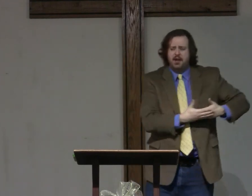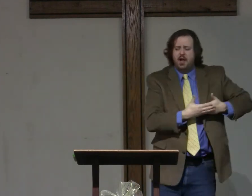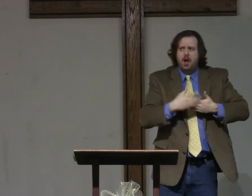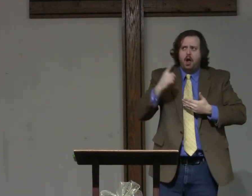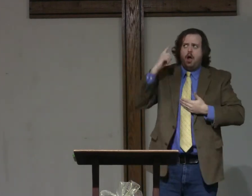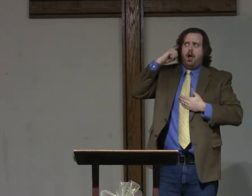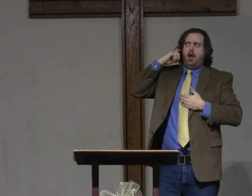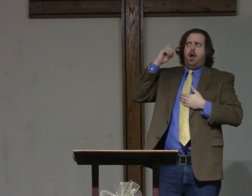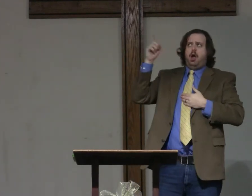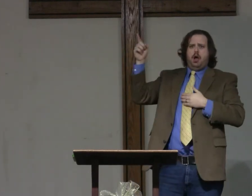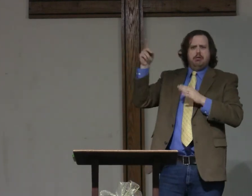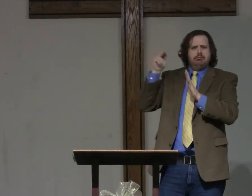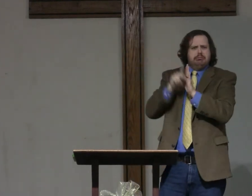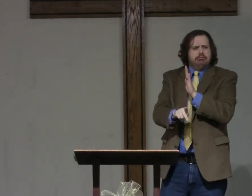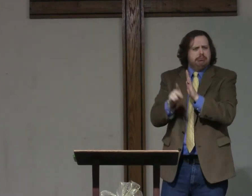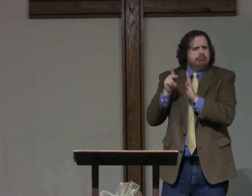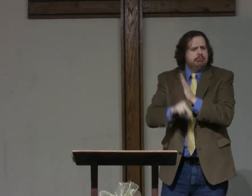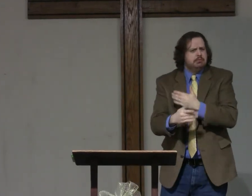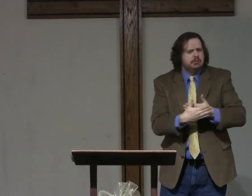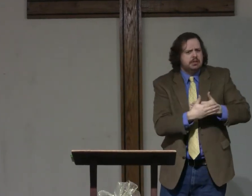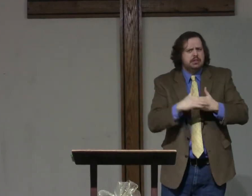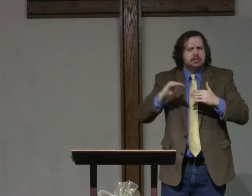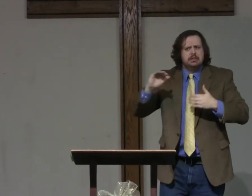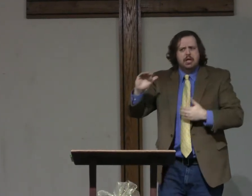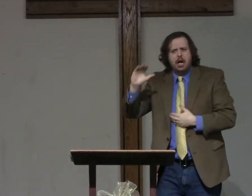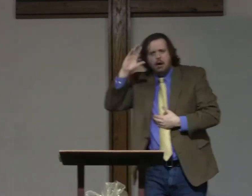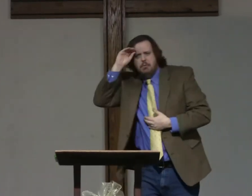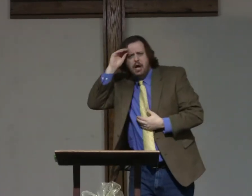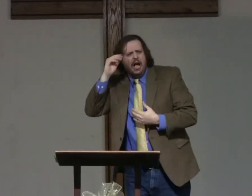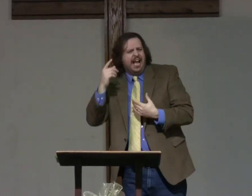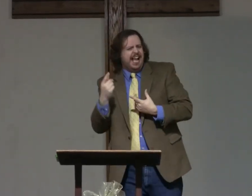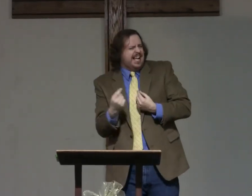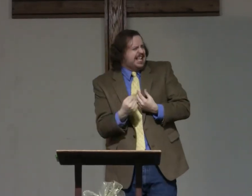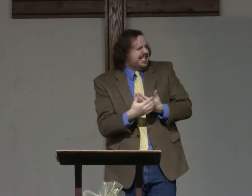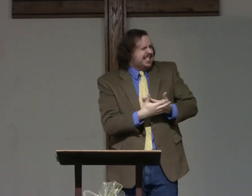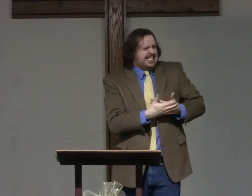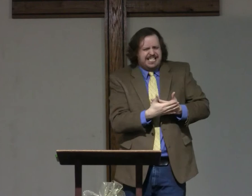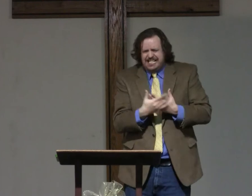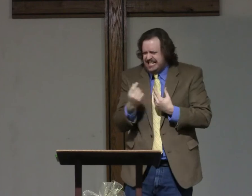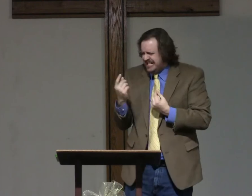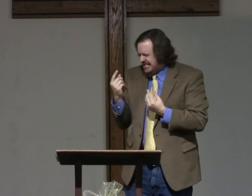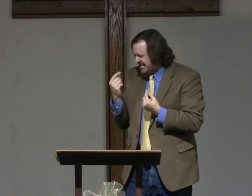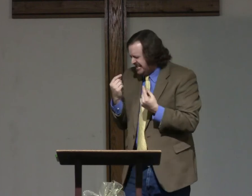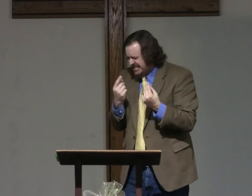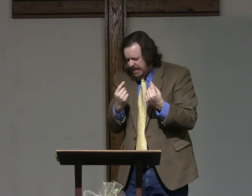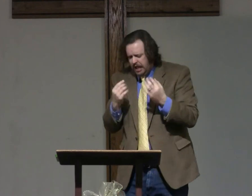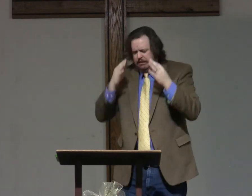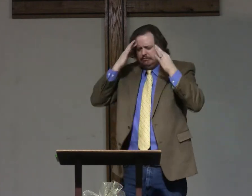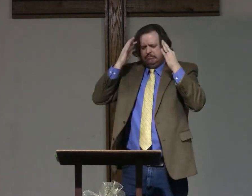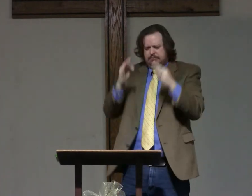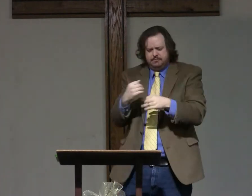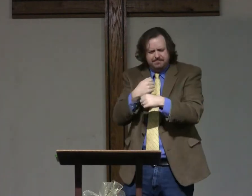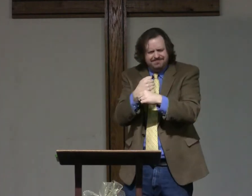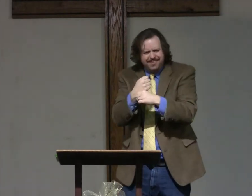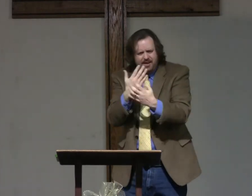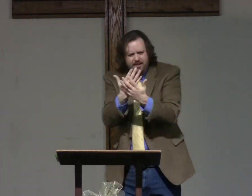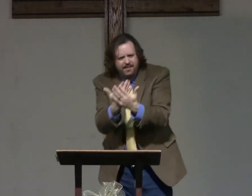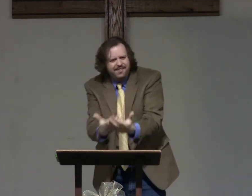And it happened that Moses' parents heard of this, and so they decided